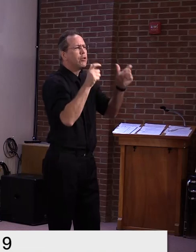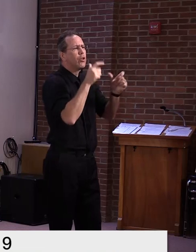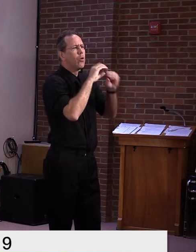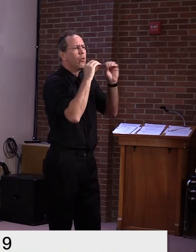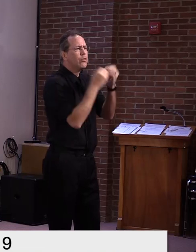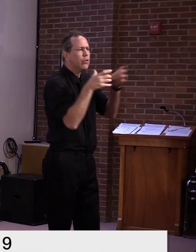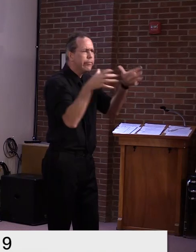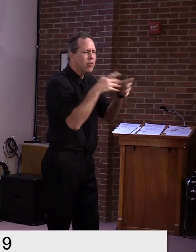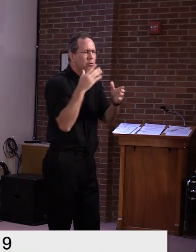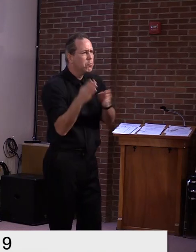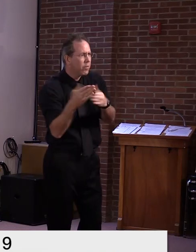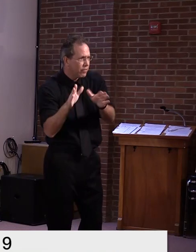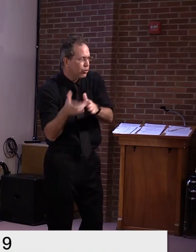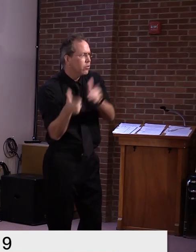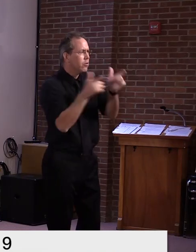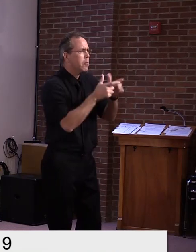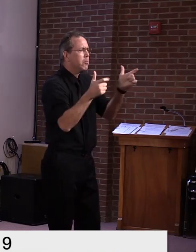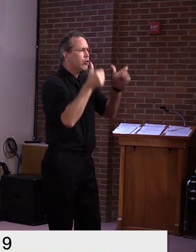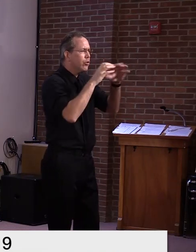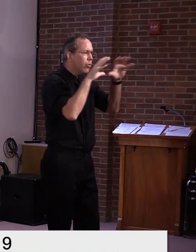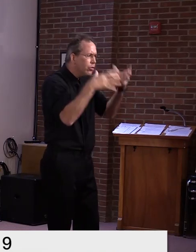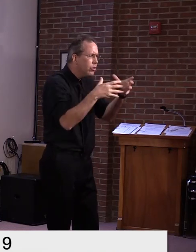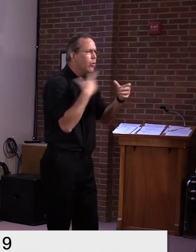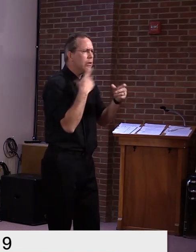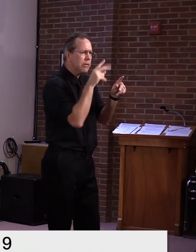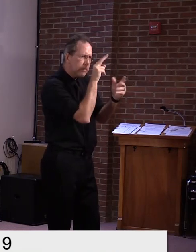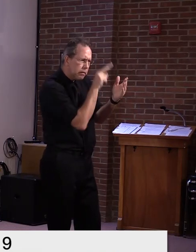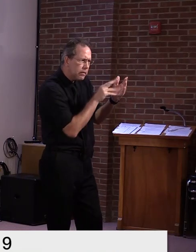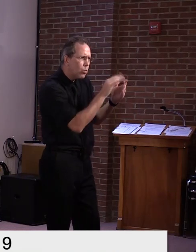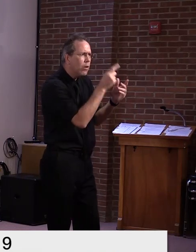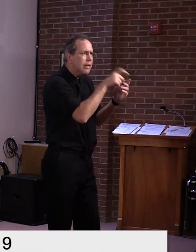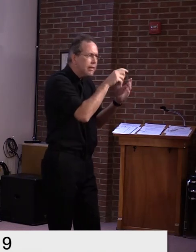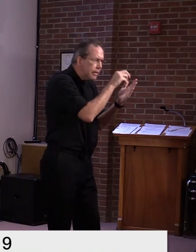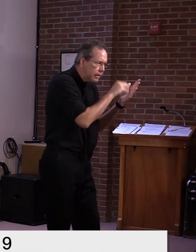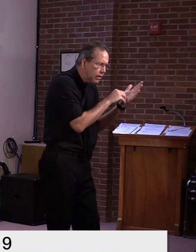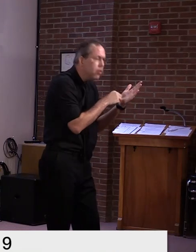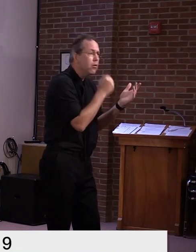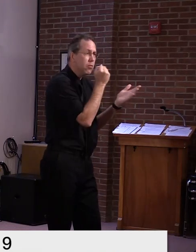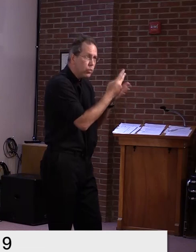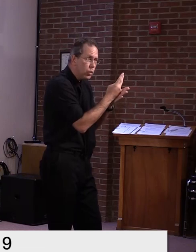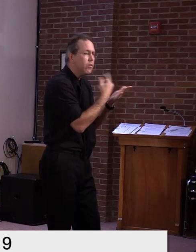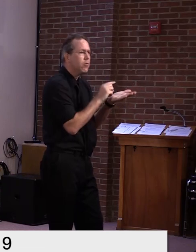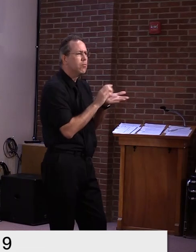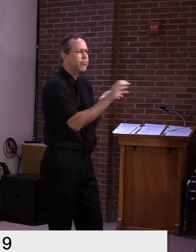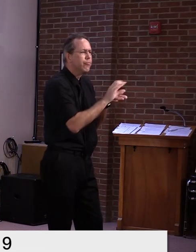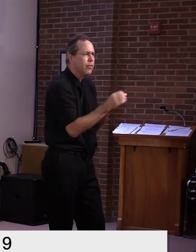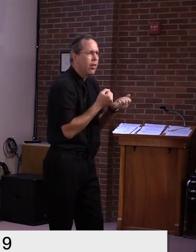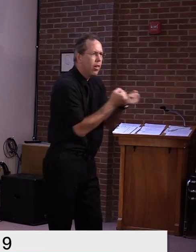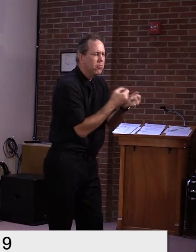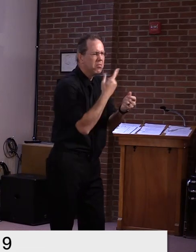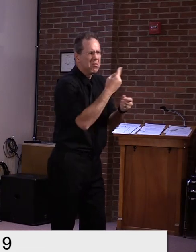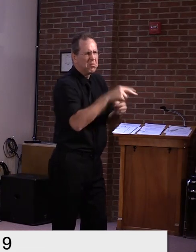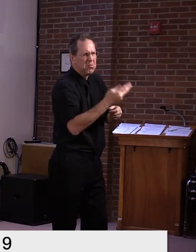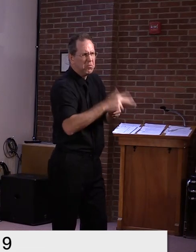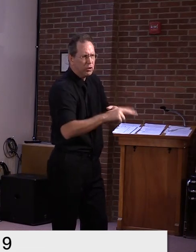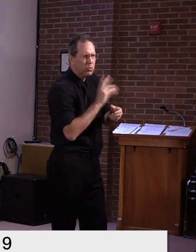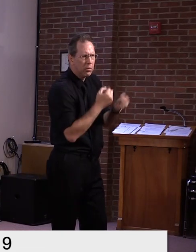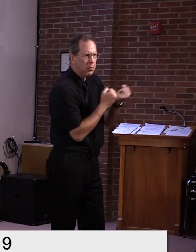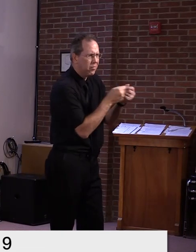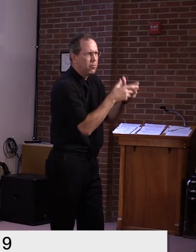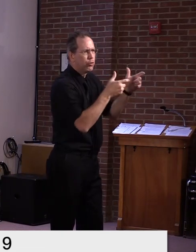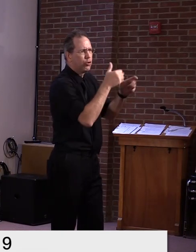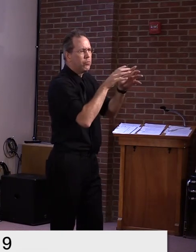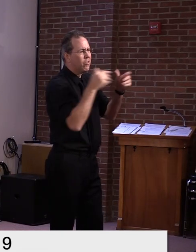we get the money out the door for them, but those will be going out in the next few weeks. To the extent these are